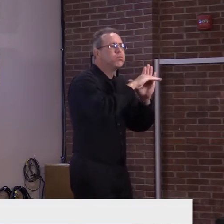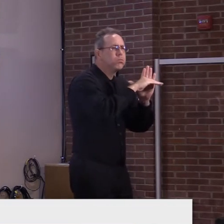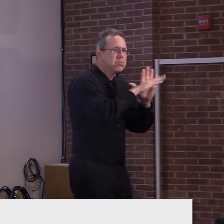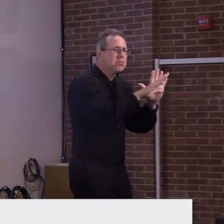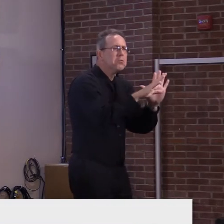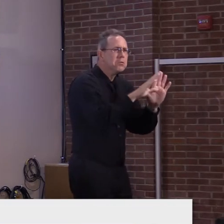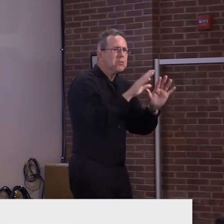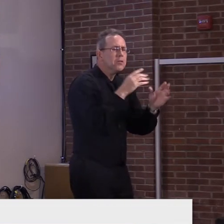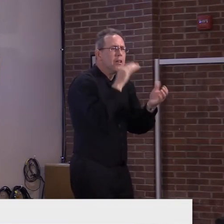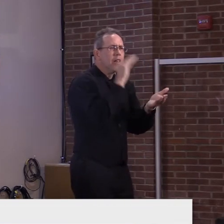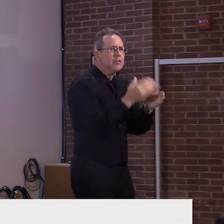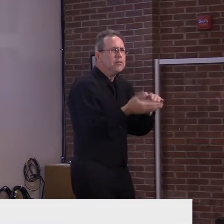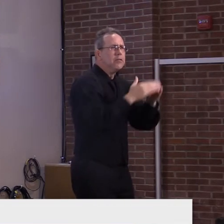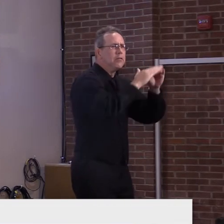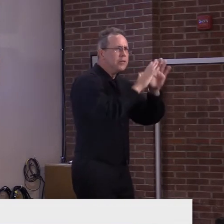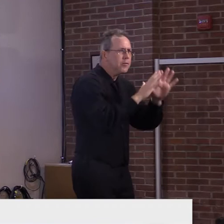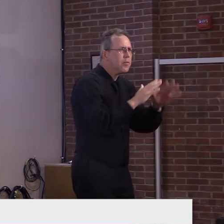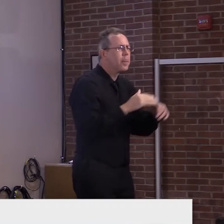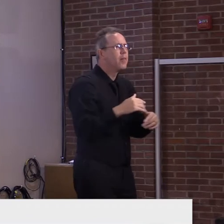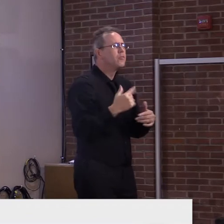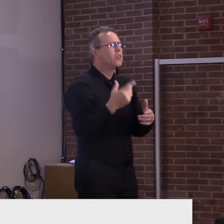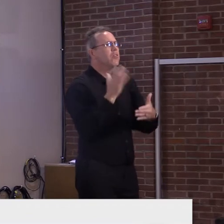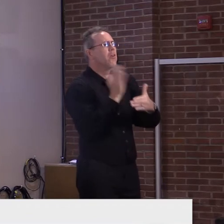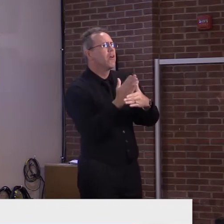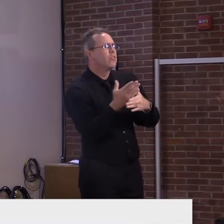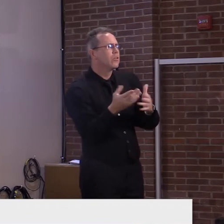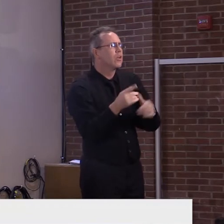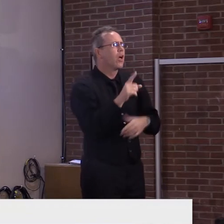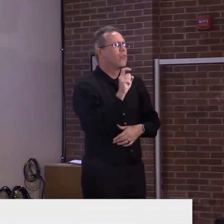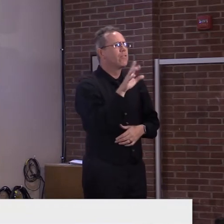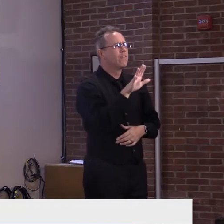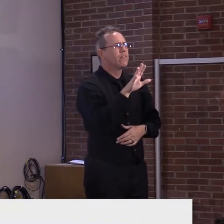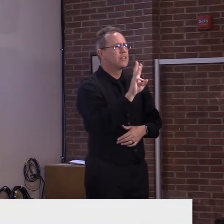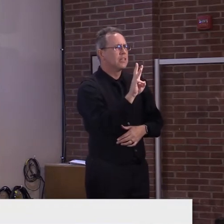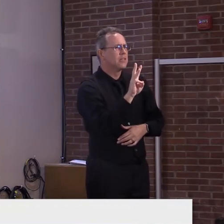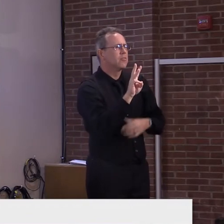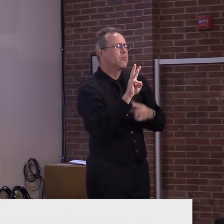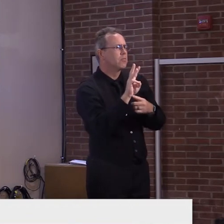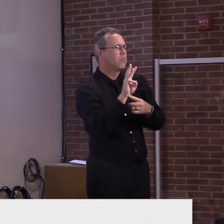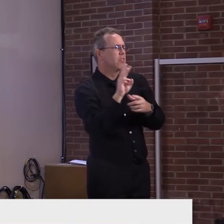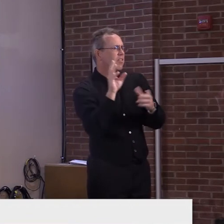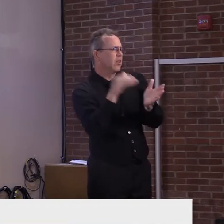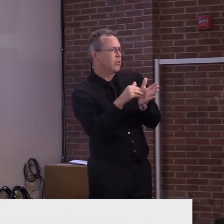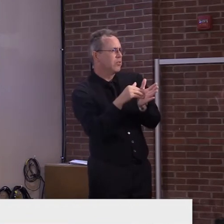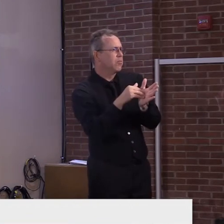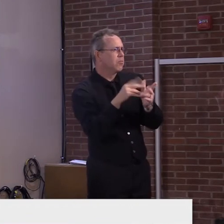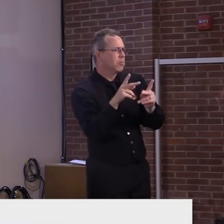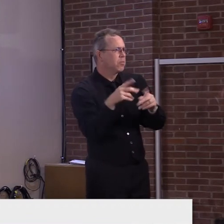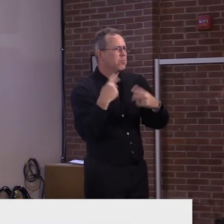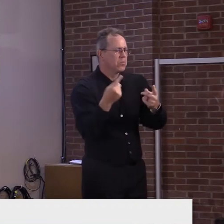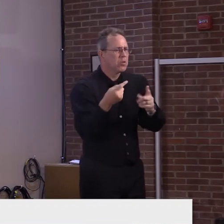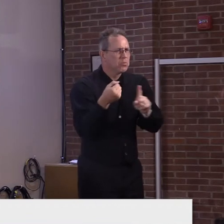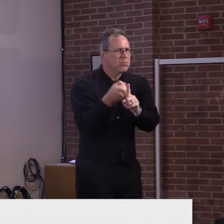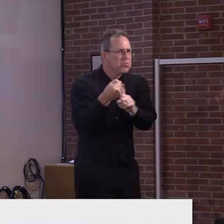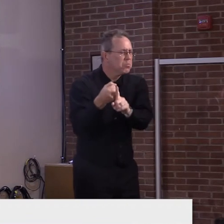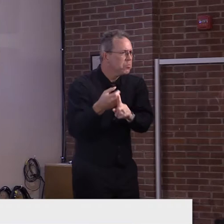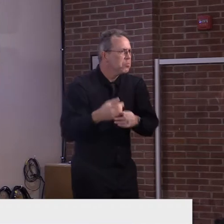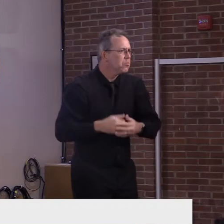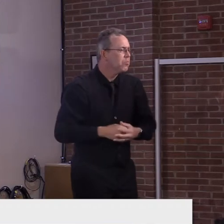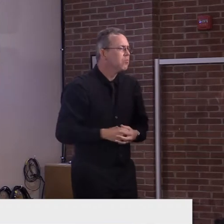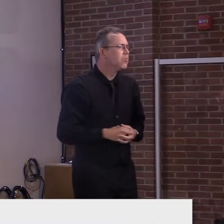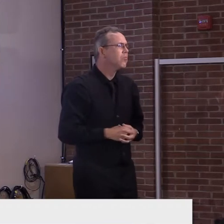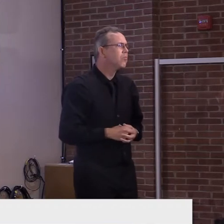just about 156,000, up from about 150,000 last week. And the states in which cases